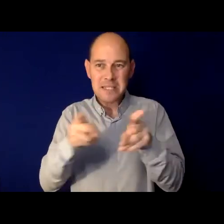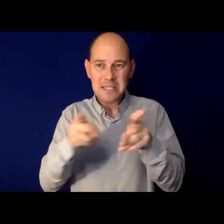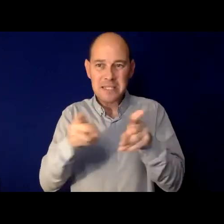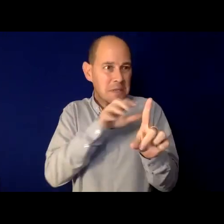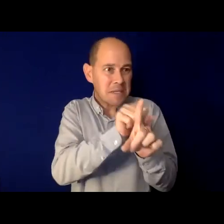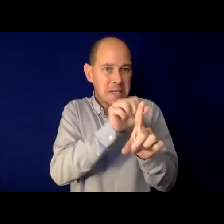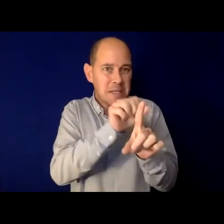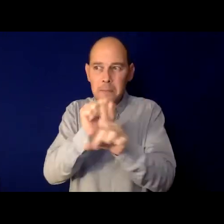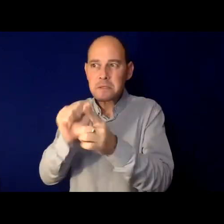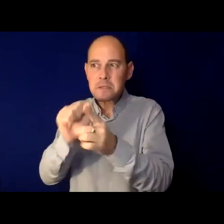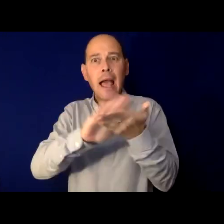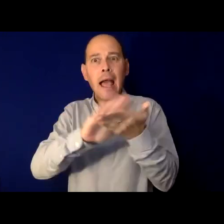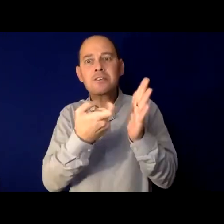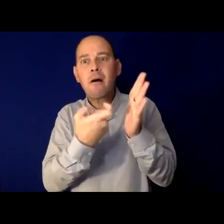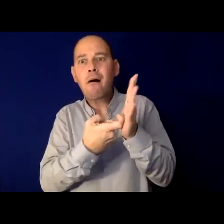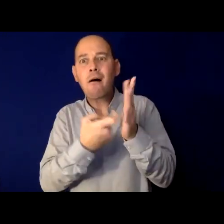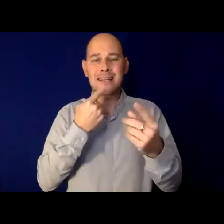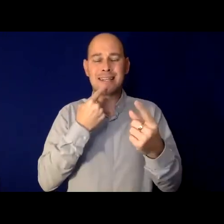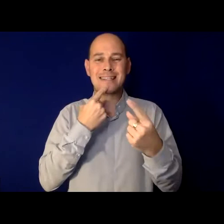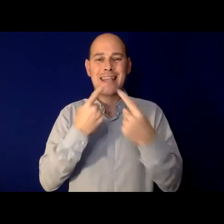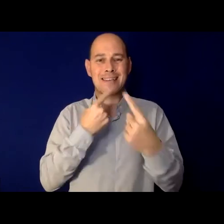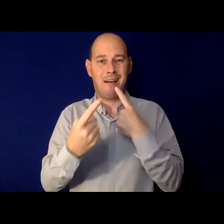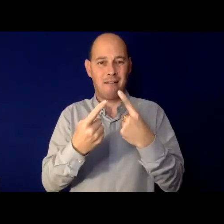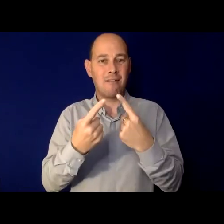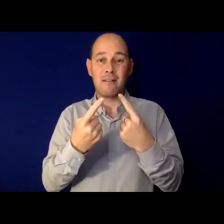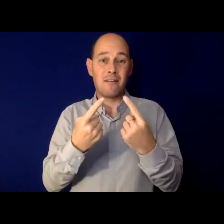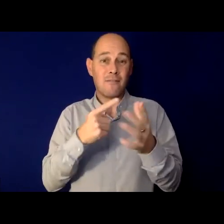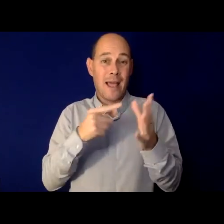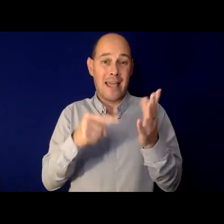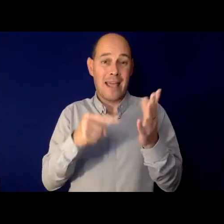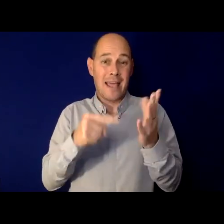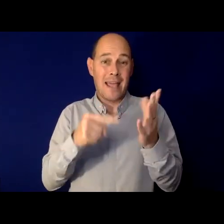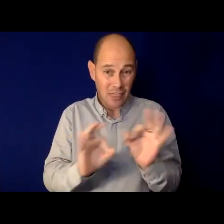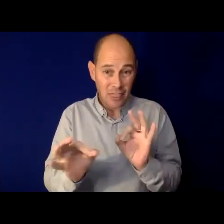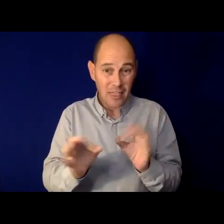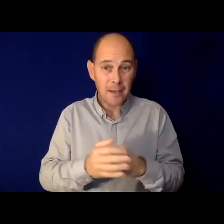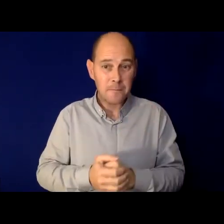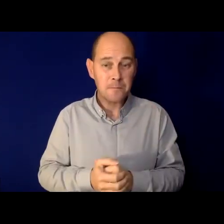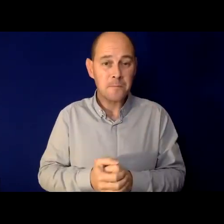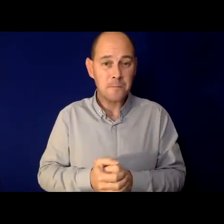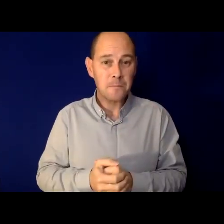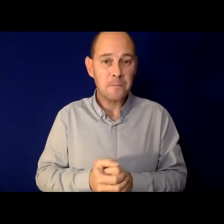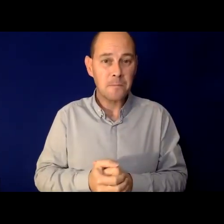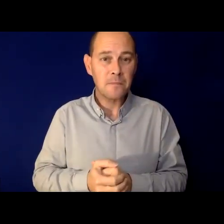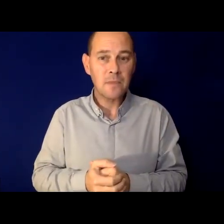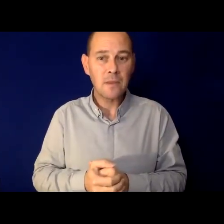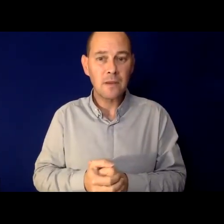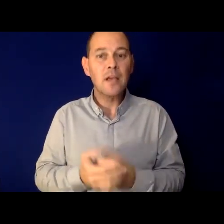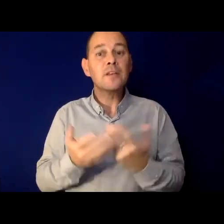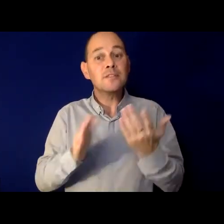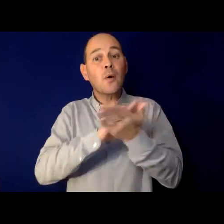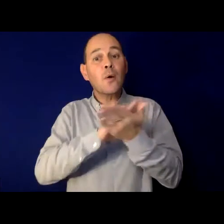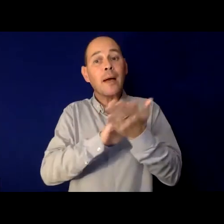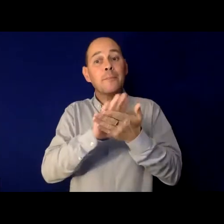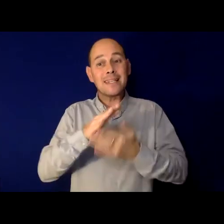human resource data for 80. Both educational and career structure needs improvement, to